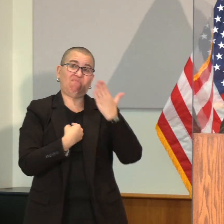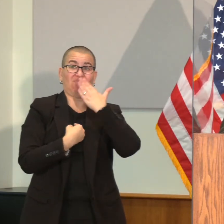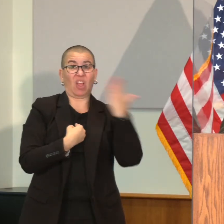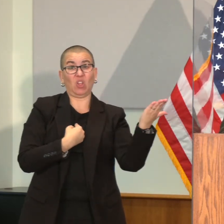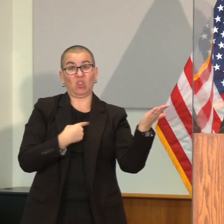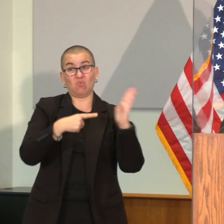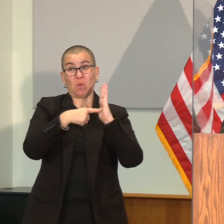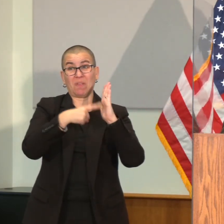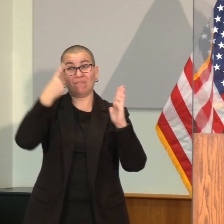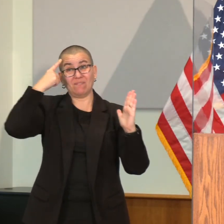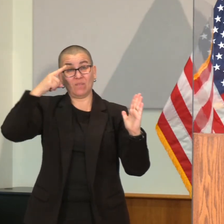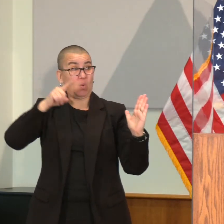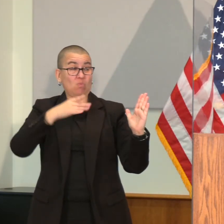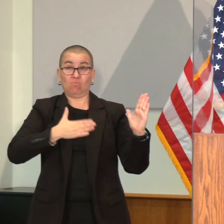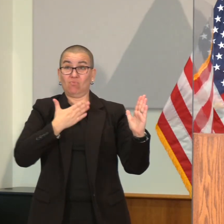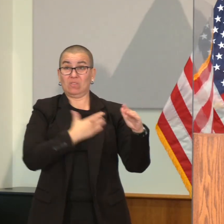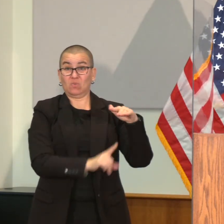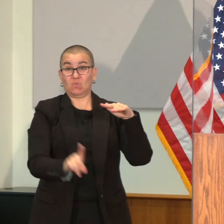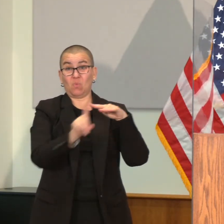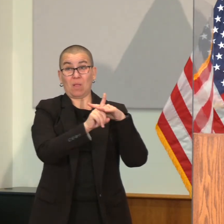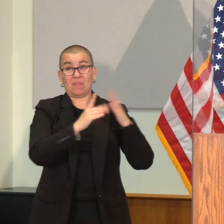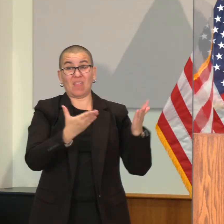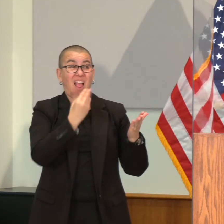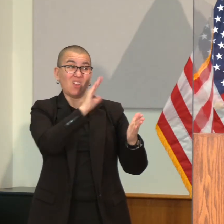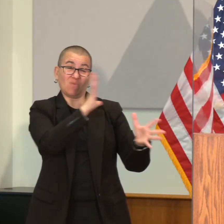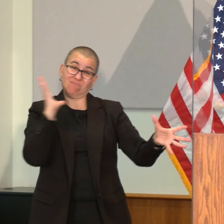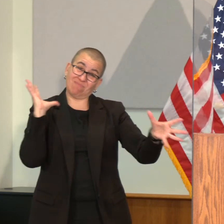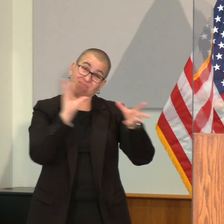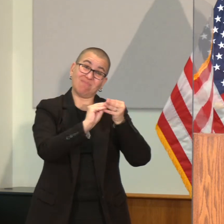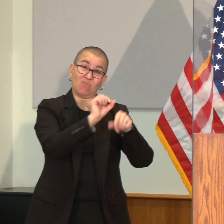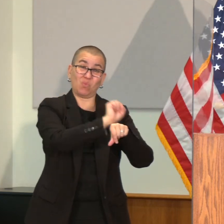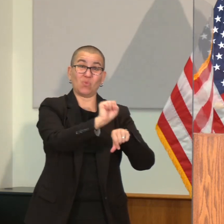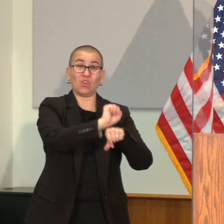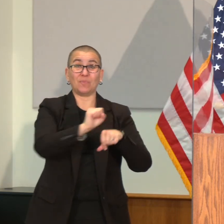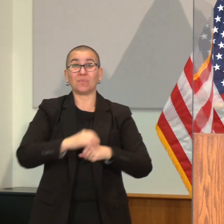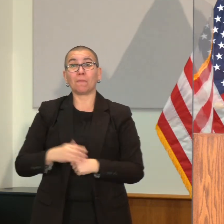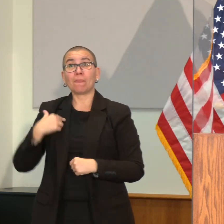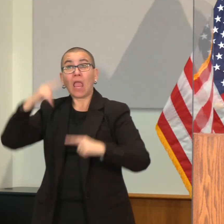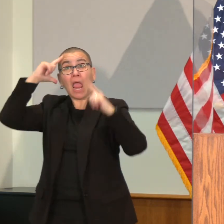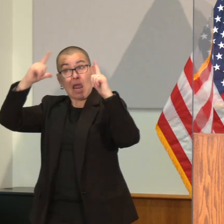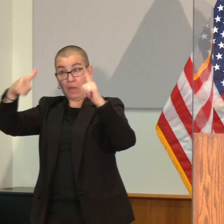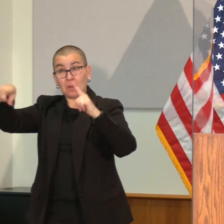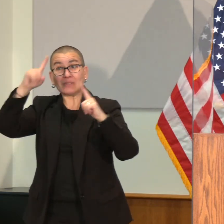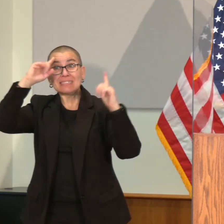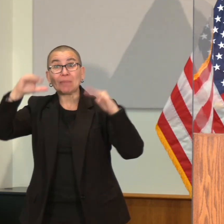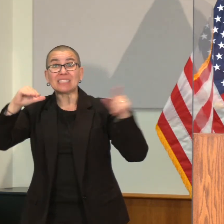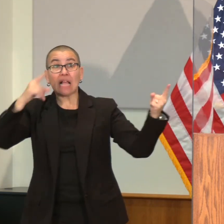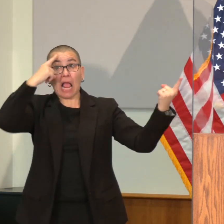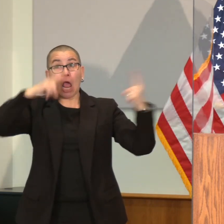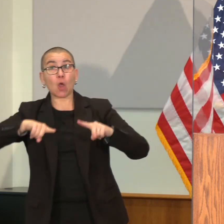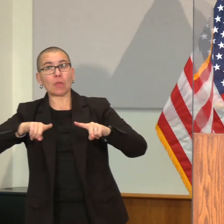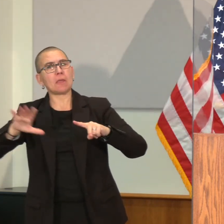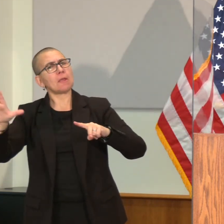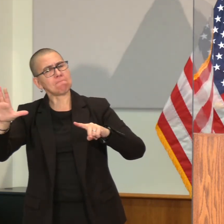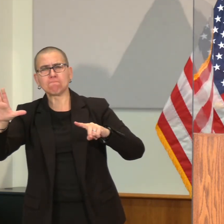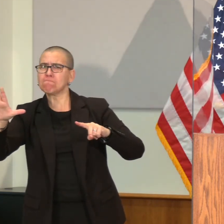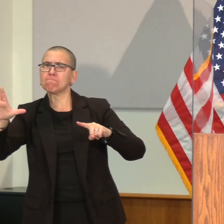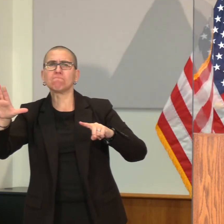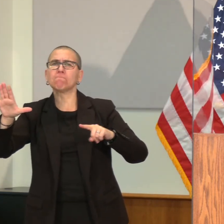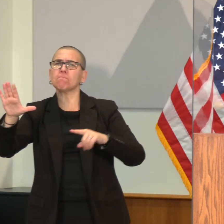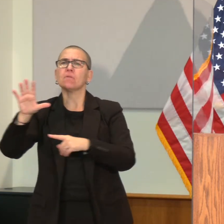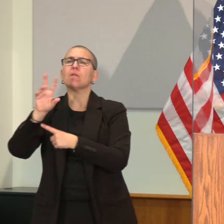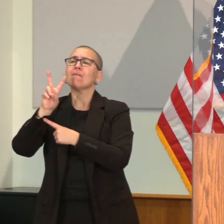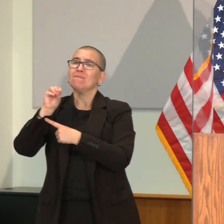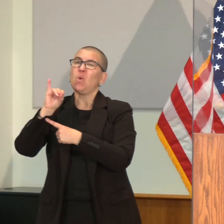you joining the work with these folks, not with an expectation that that means you're going to agree with everything that we have, but it means we're going to bring a voice to the table that